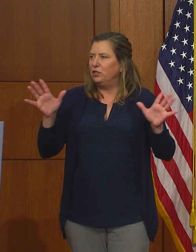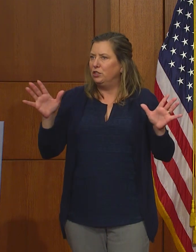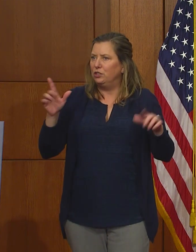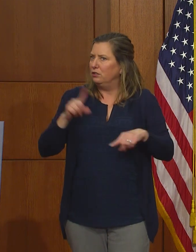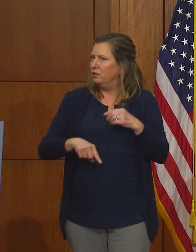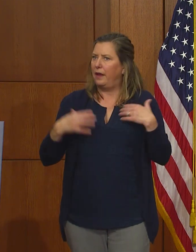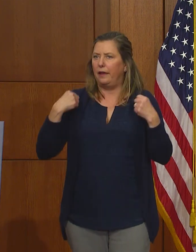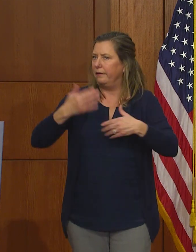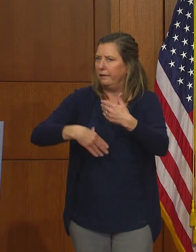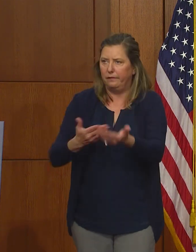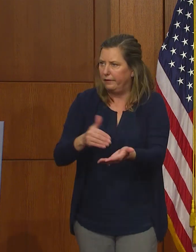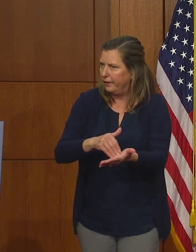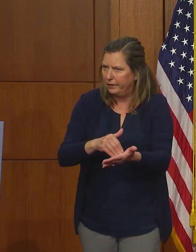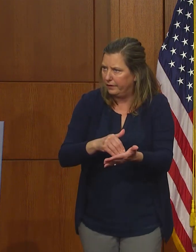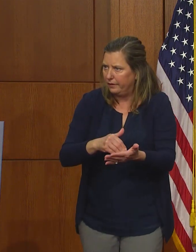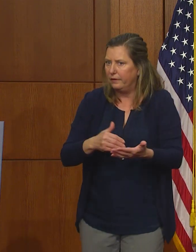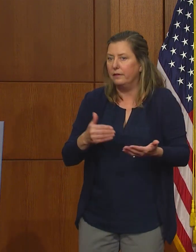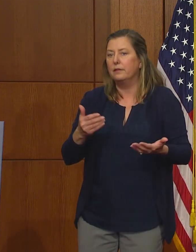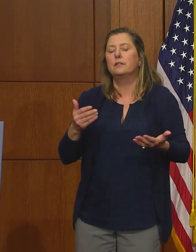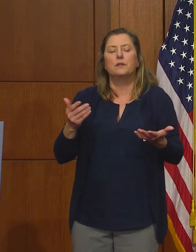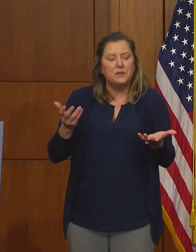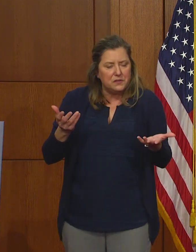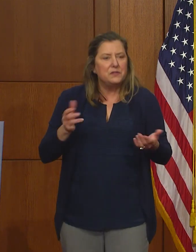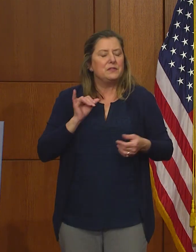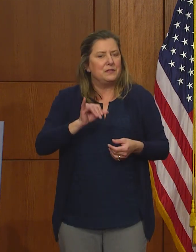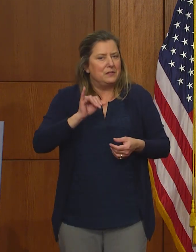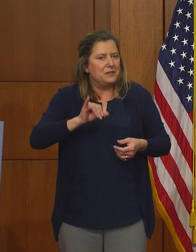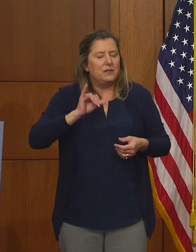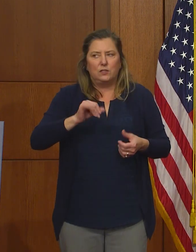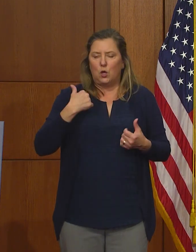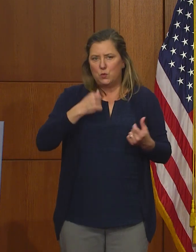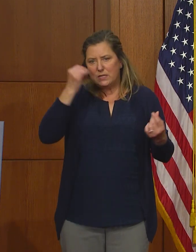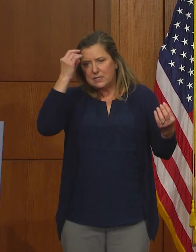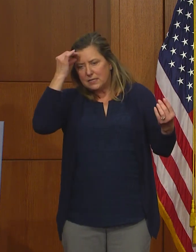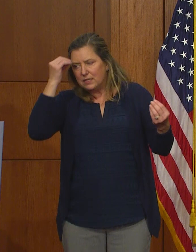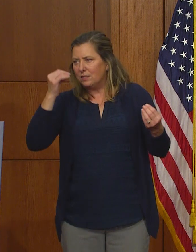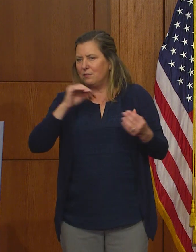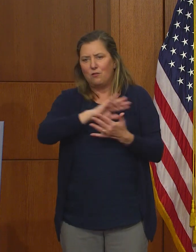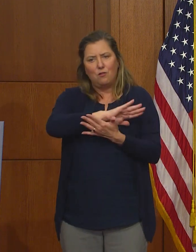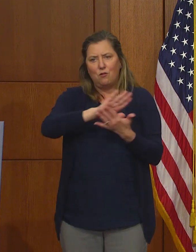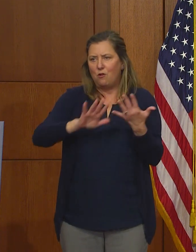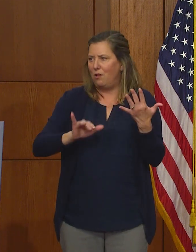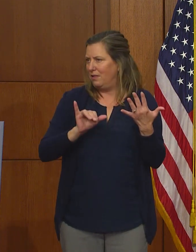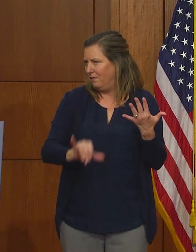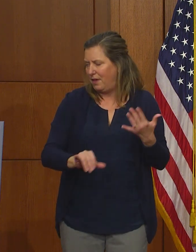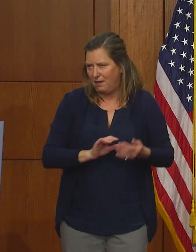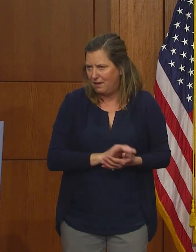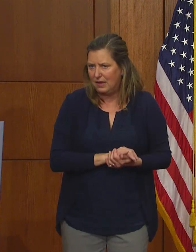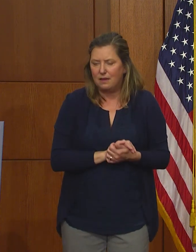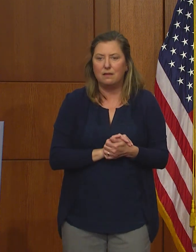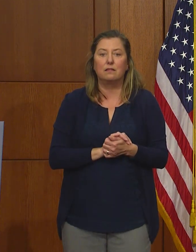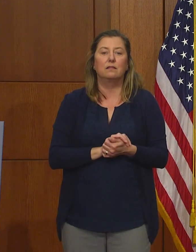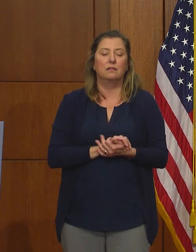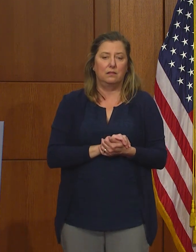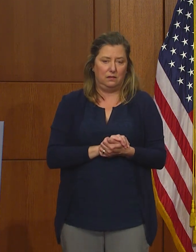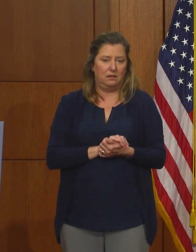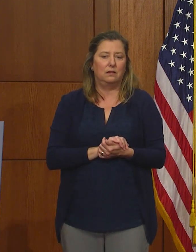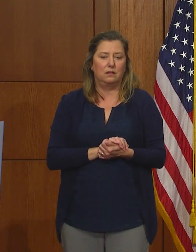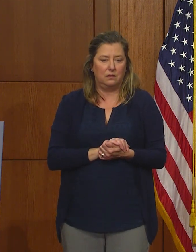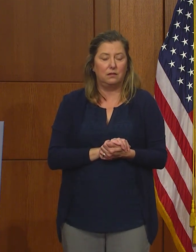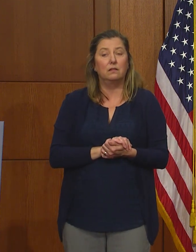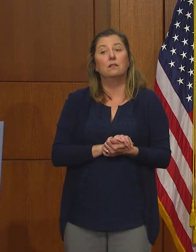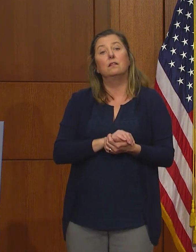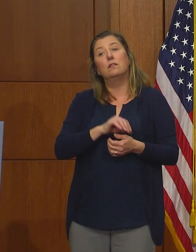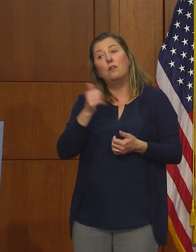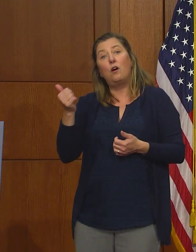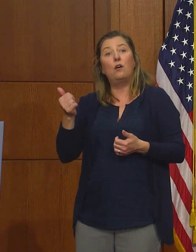So we're taking all of this into consideration. I've had folks that have provided input from the